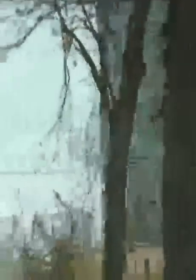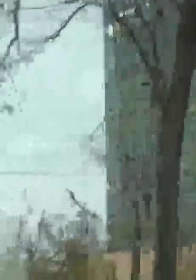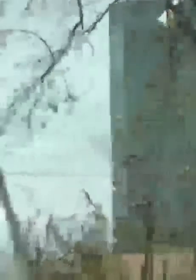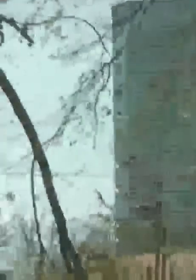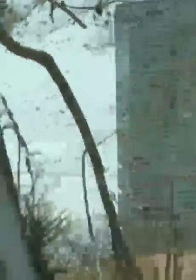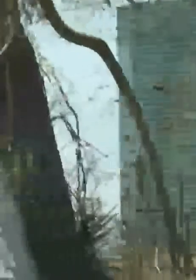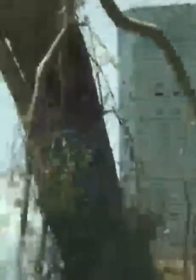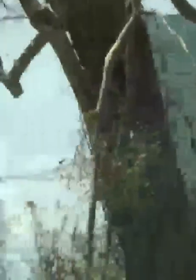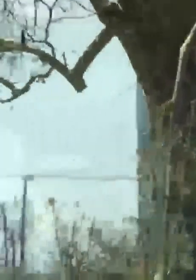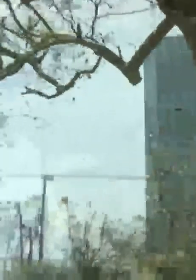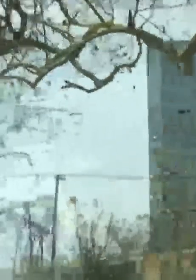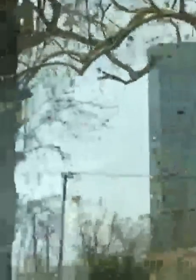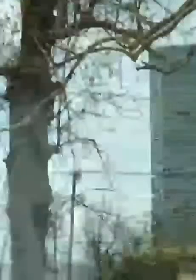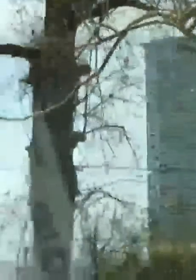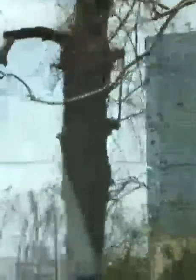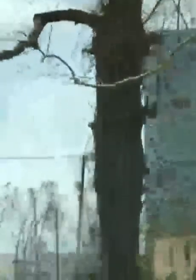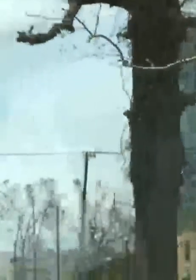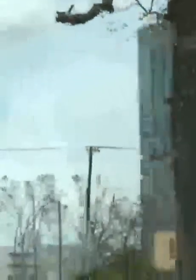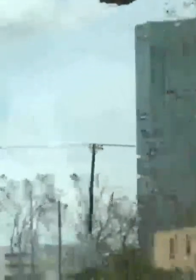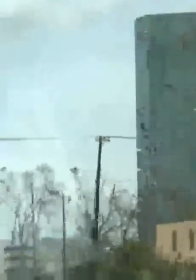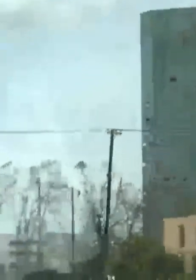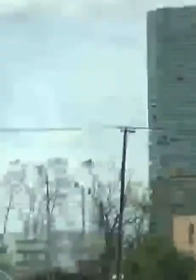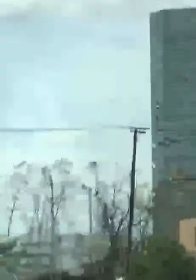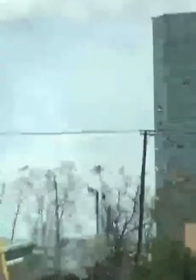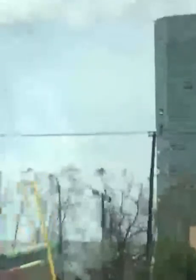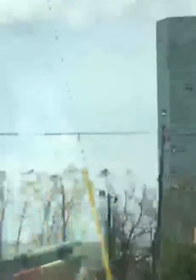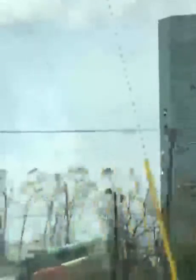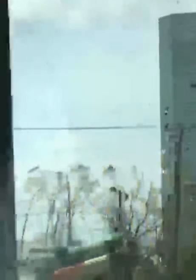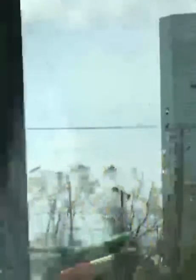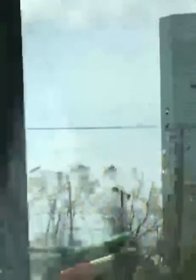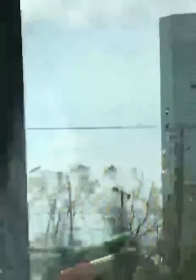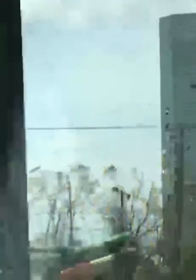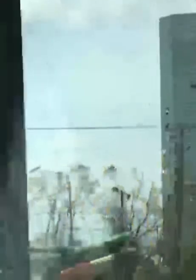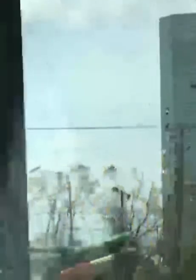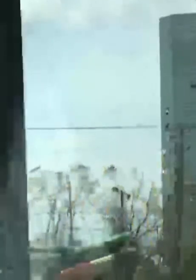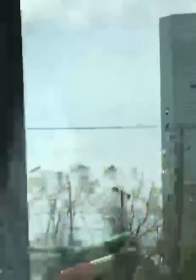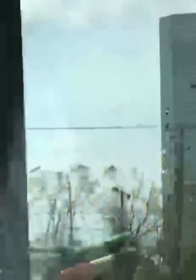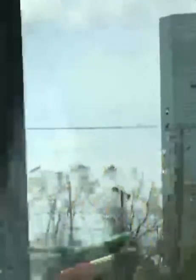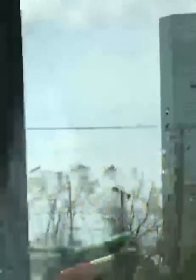Lake Charles, we're entering downtown, and we were down here just yesterday